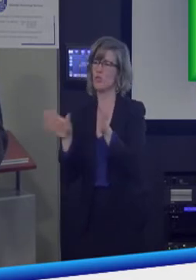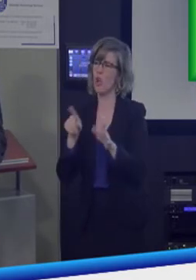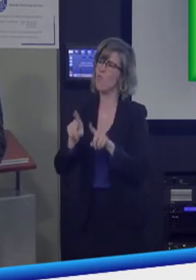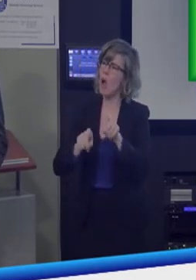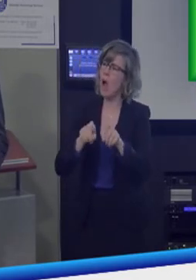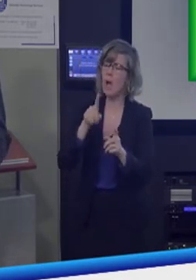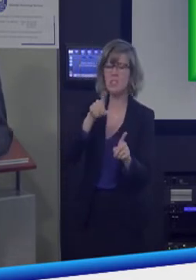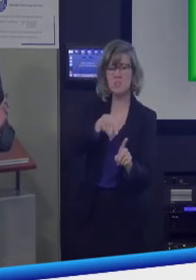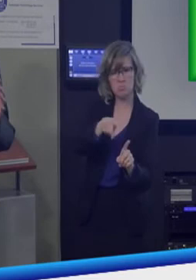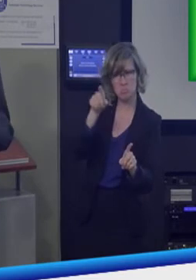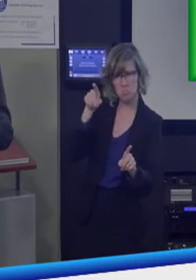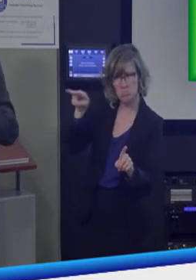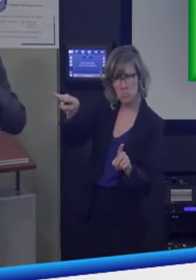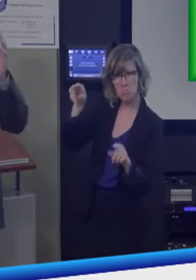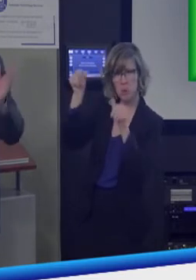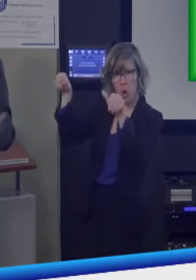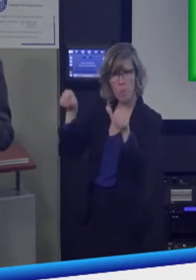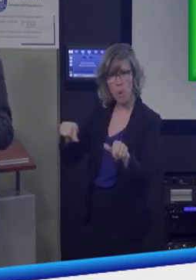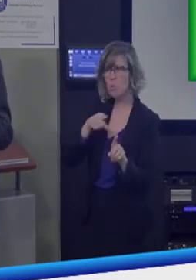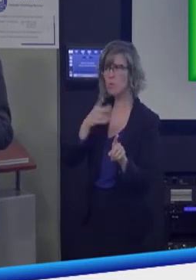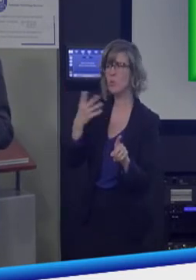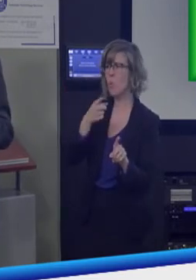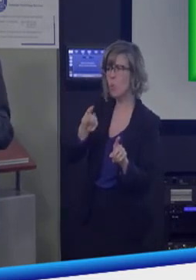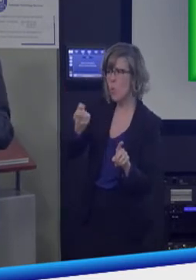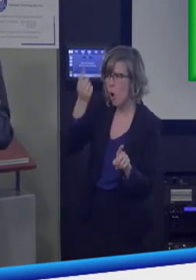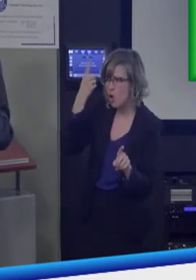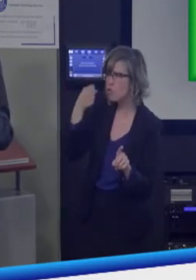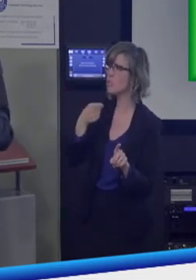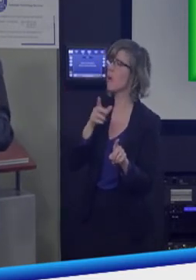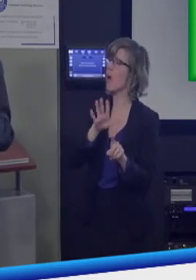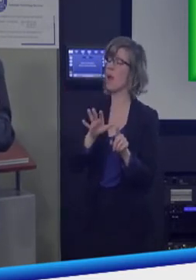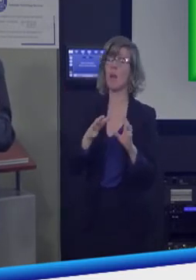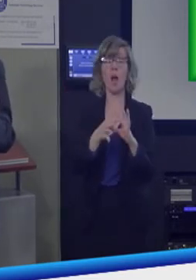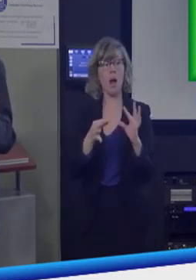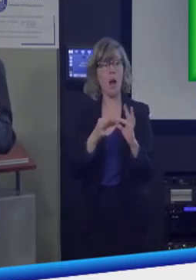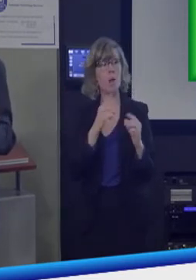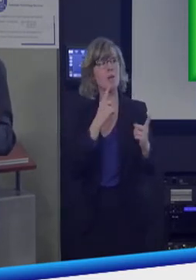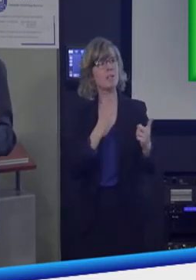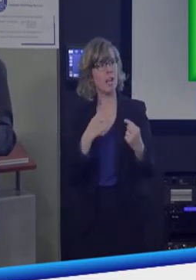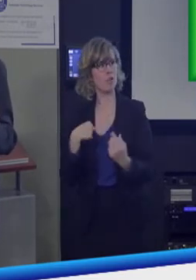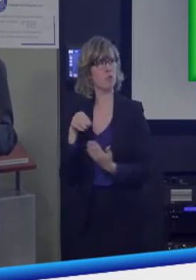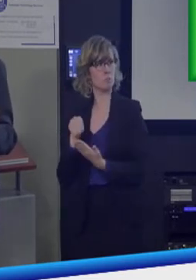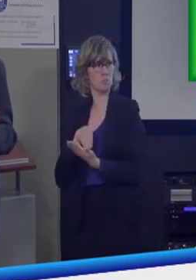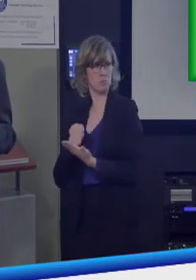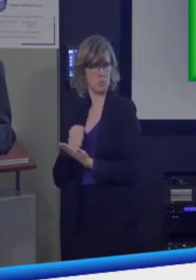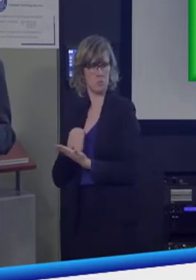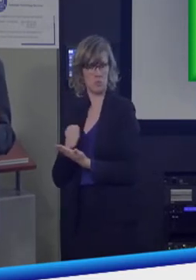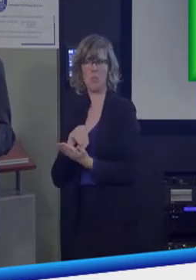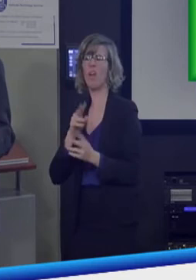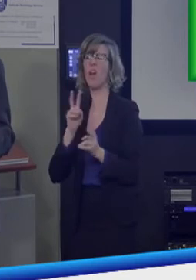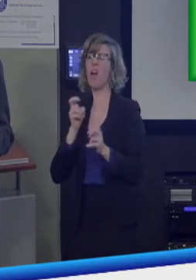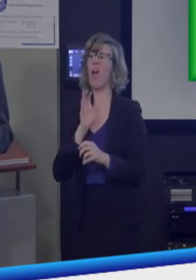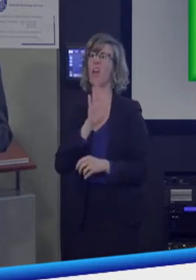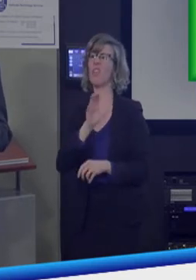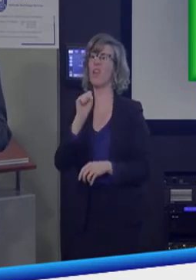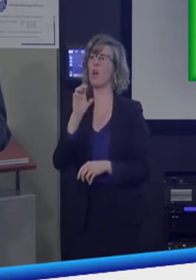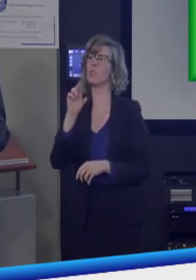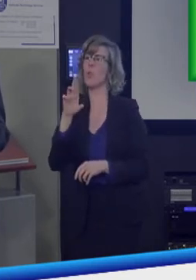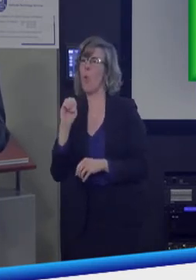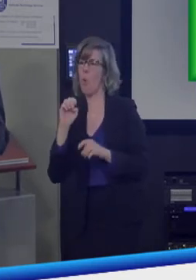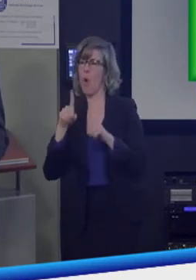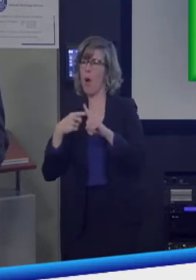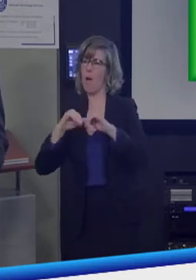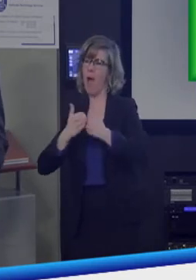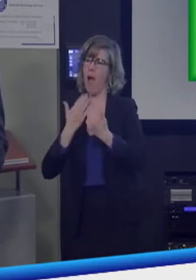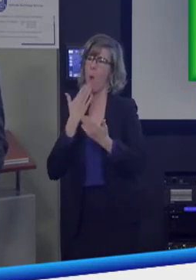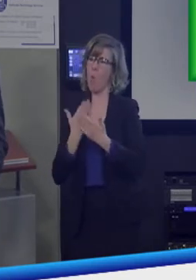its aspects, and then we just sum all their comments, and we basically get an assessment. Their poster score is an